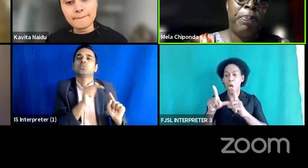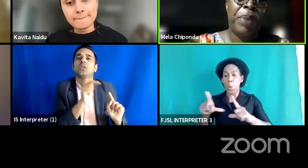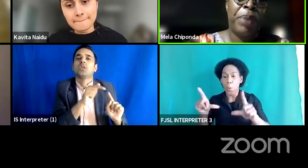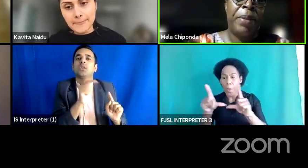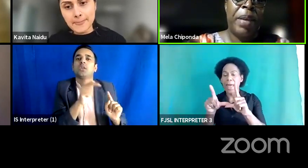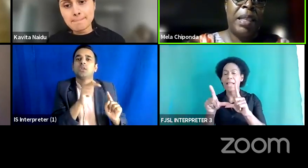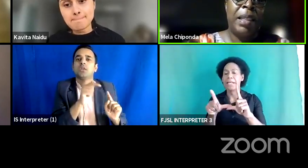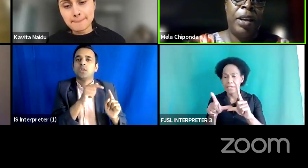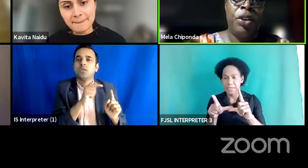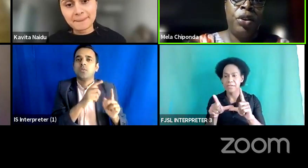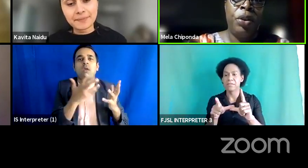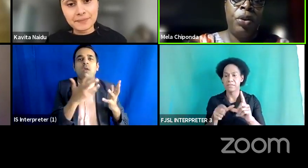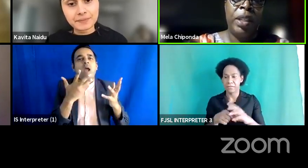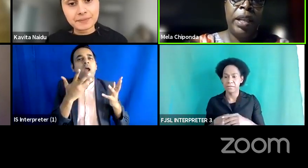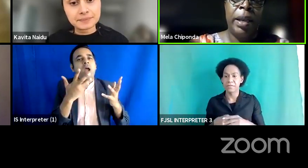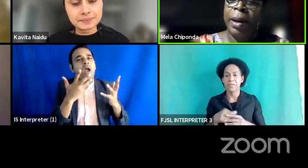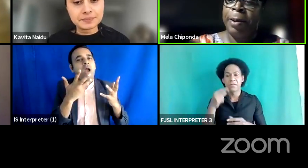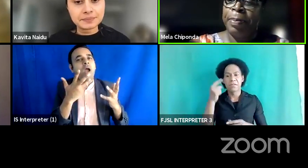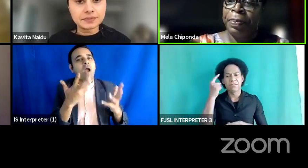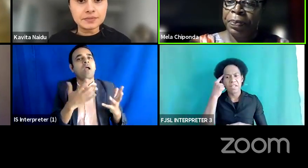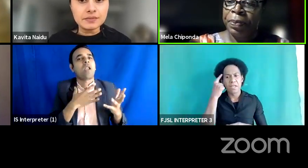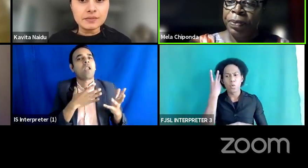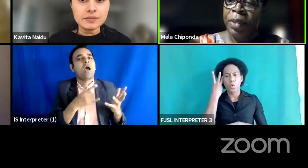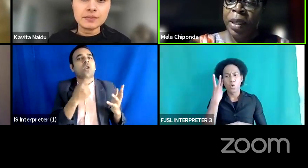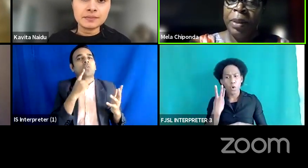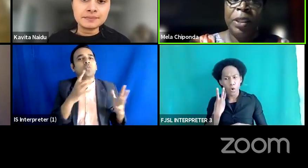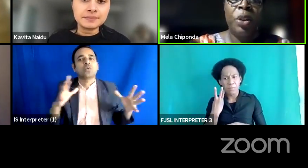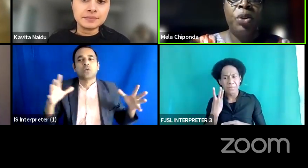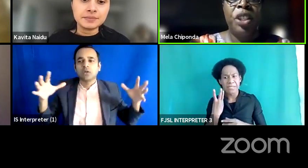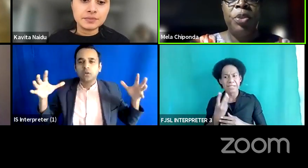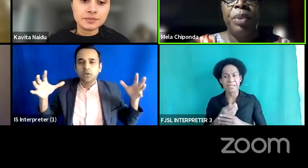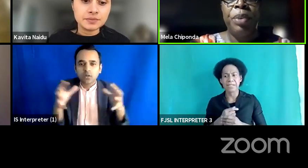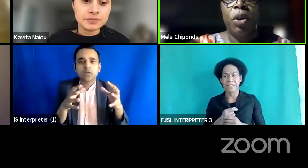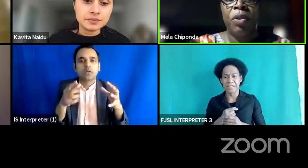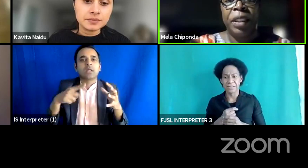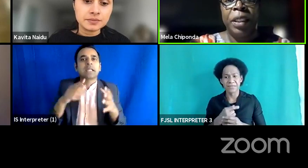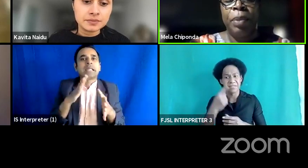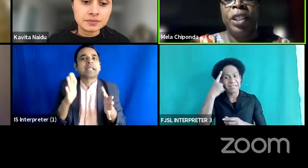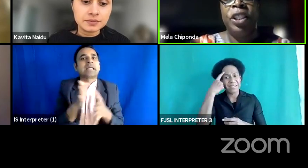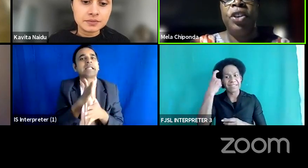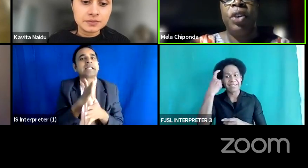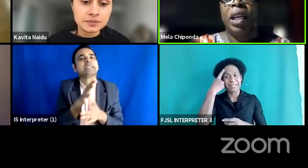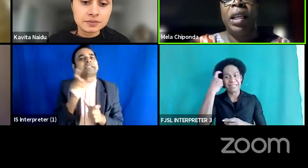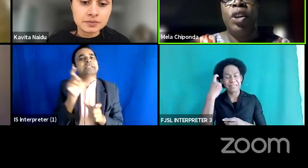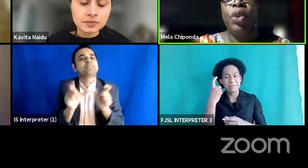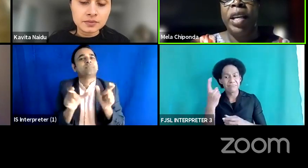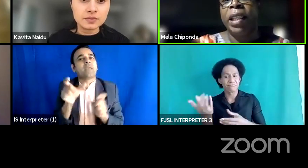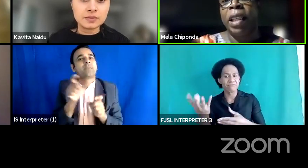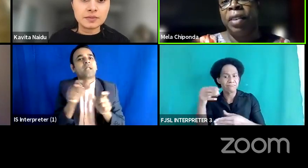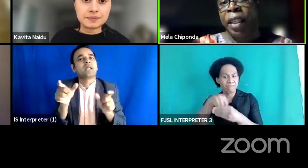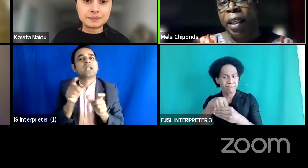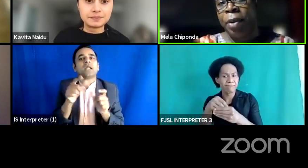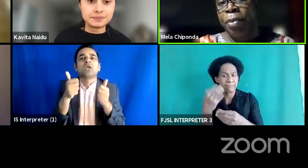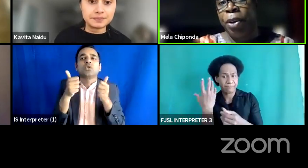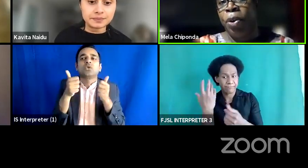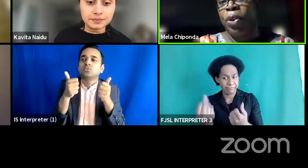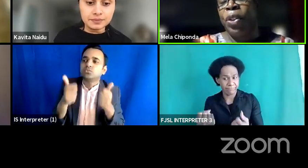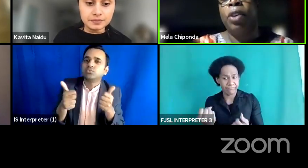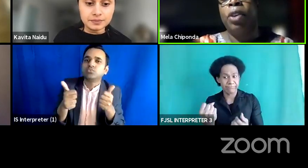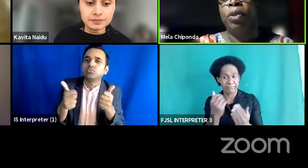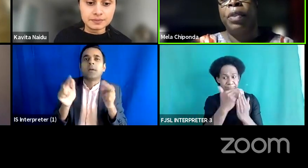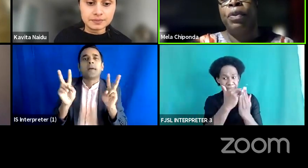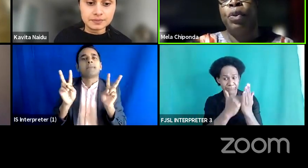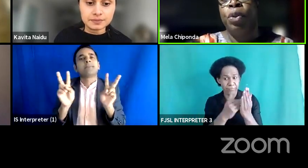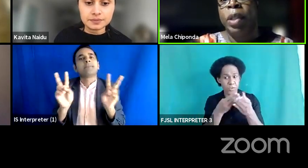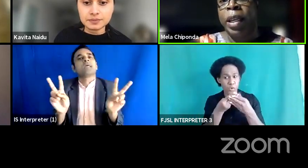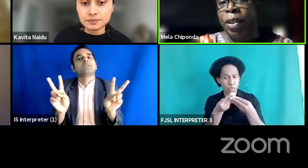around that you see the solutions being offered, particularly looking at Africa,